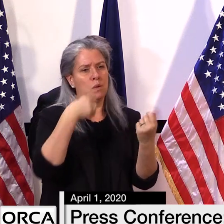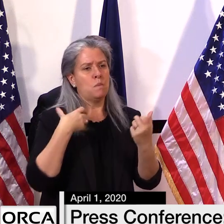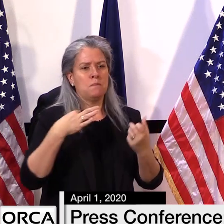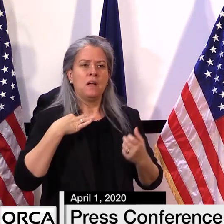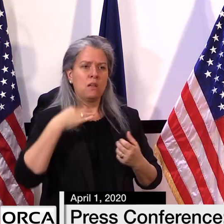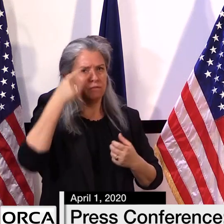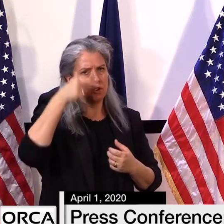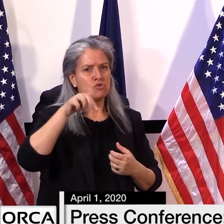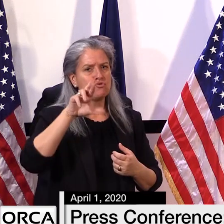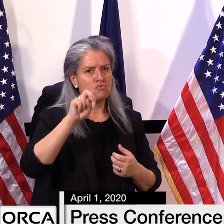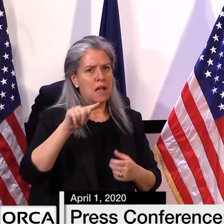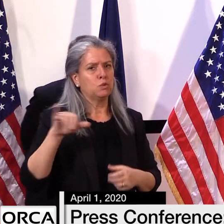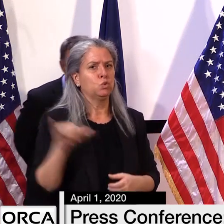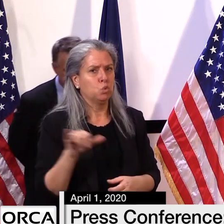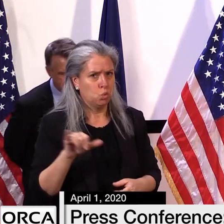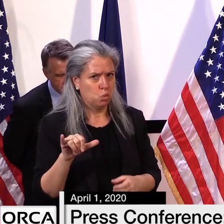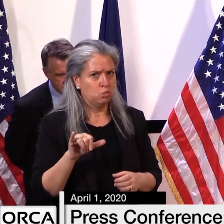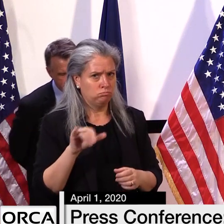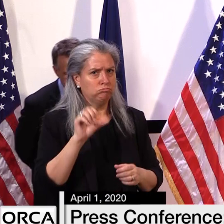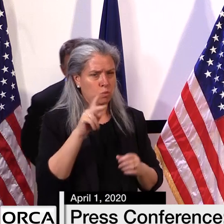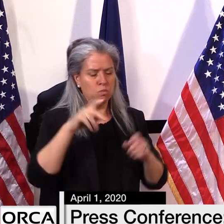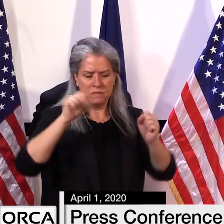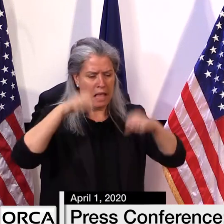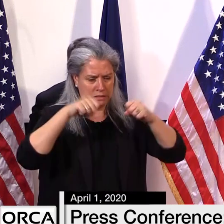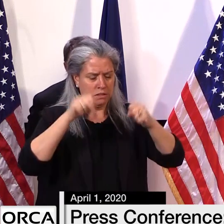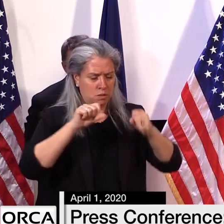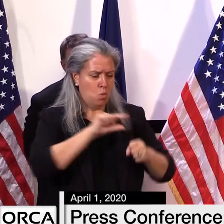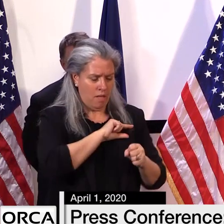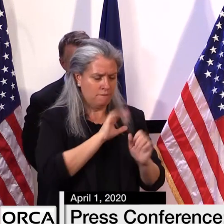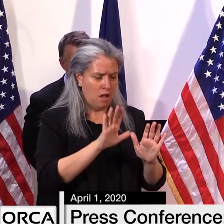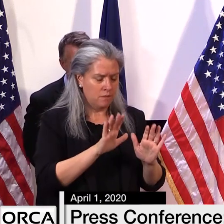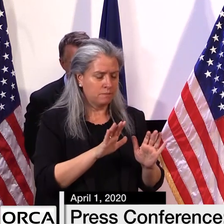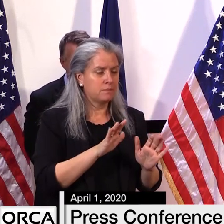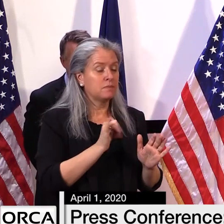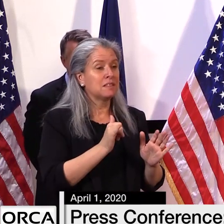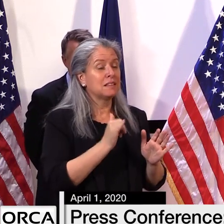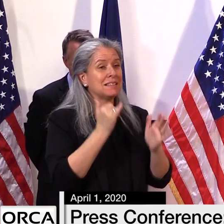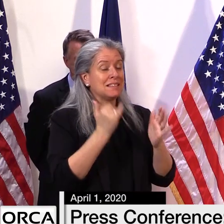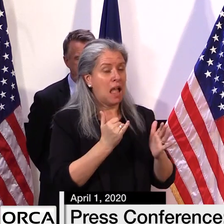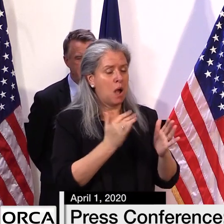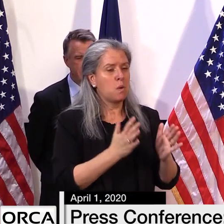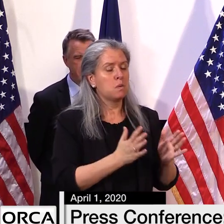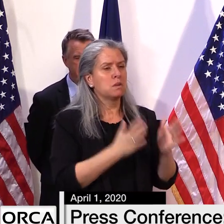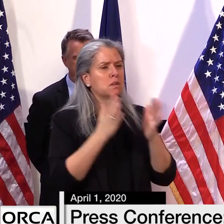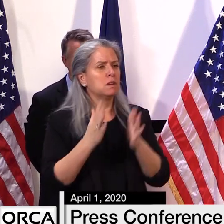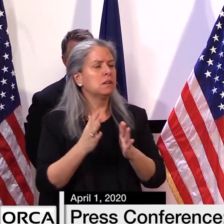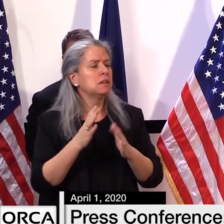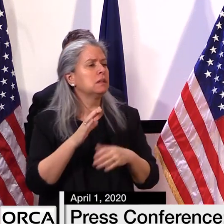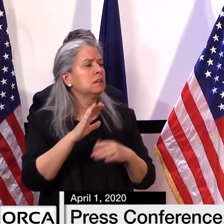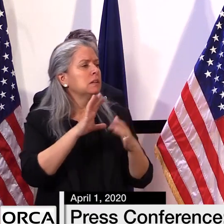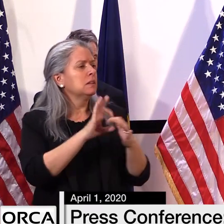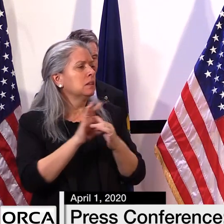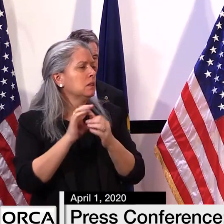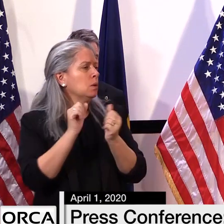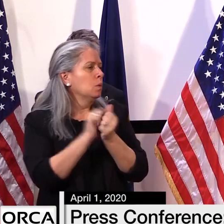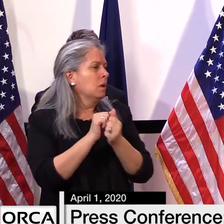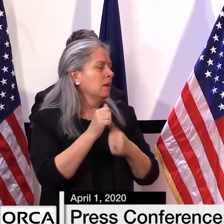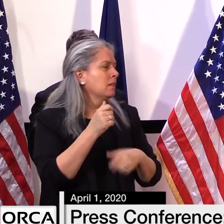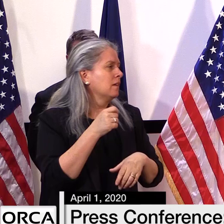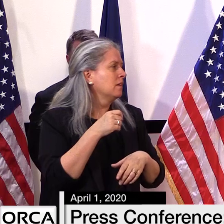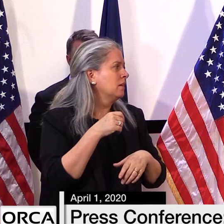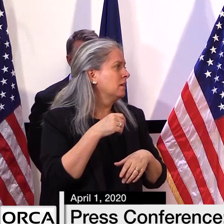So. That's the answer to that part of the question. In terms of if they're going the route of trying to